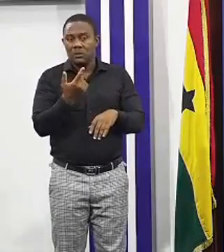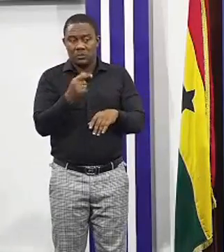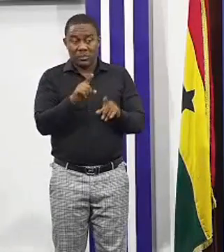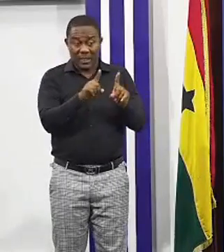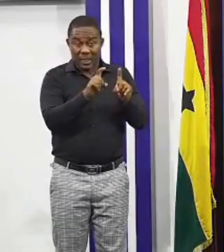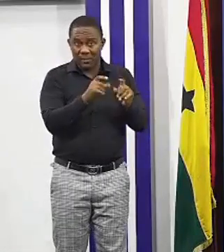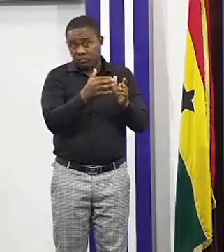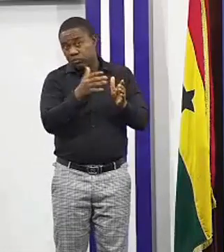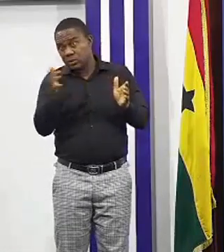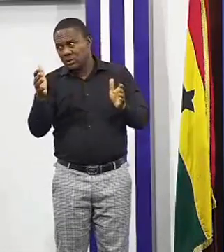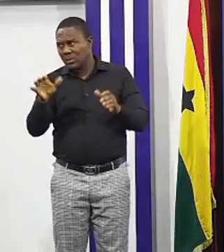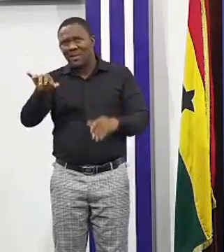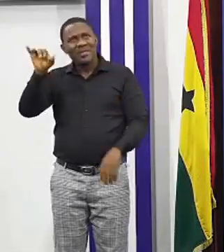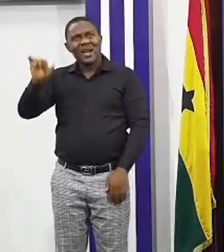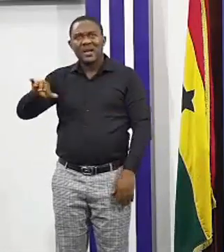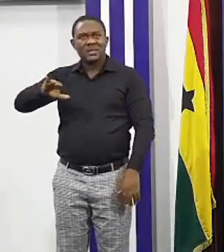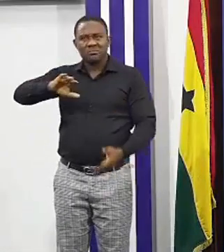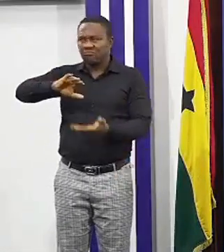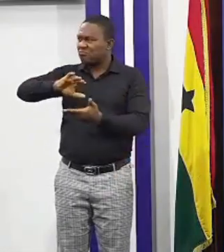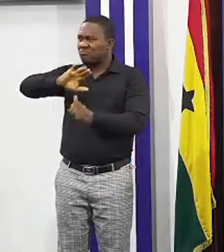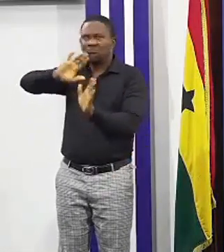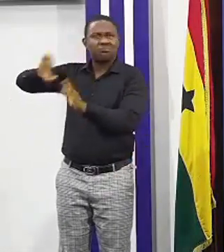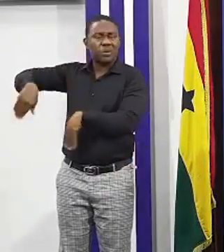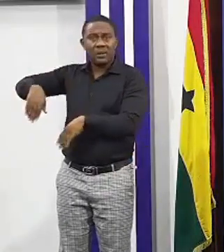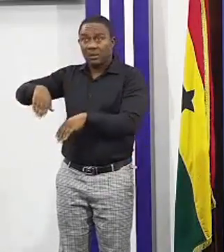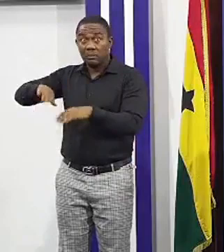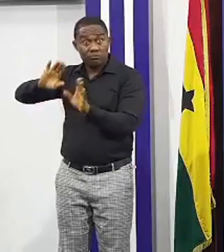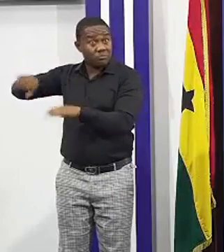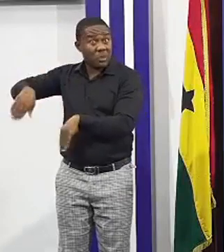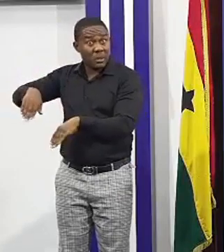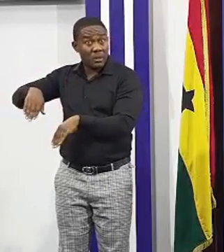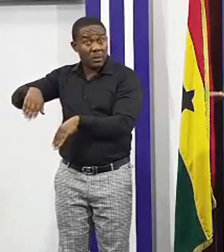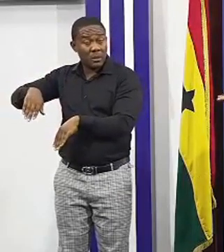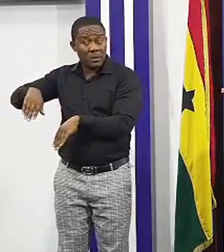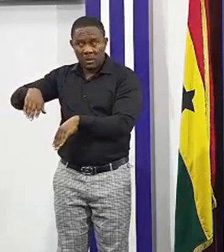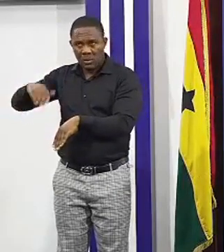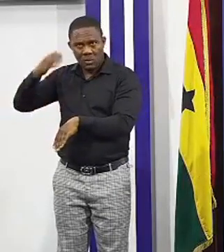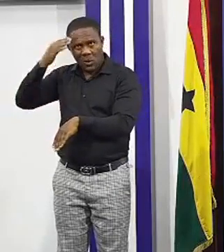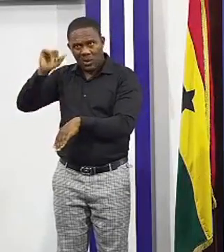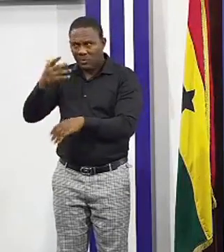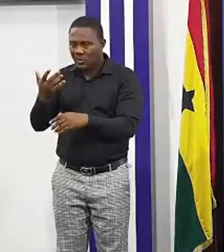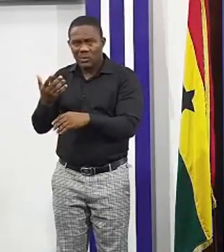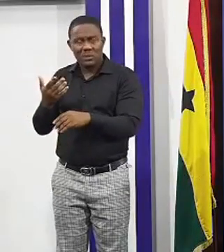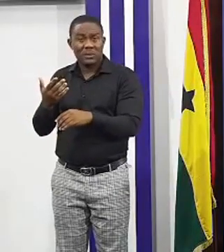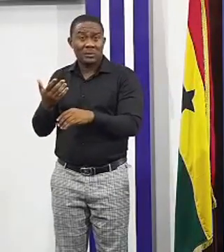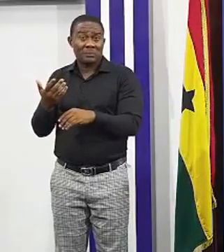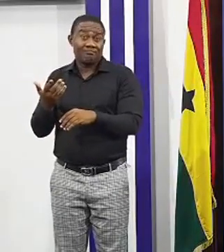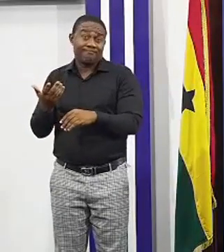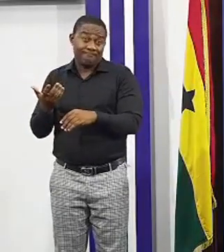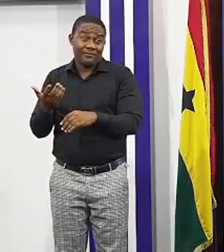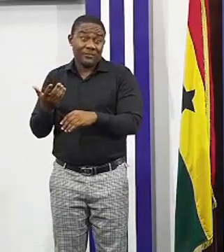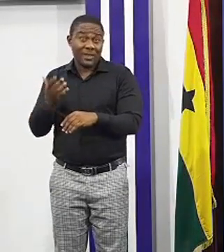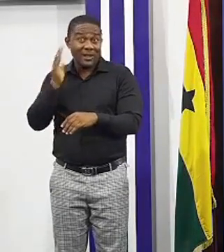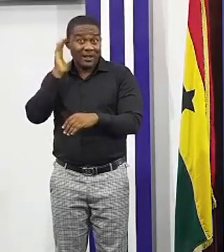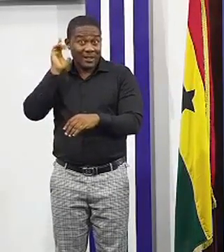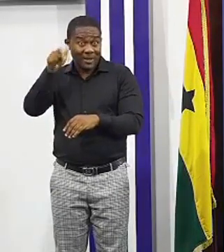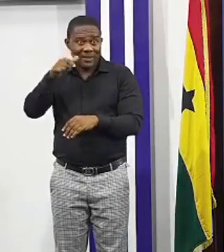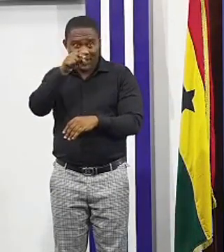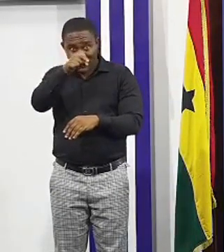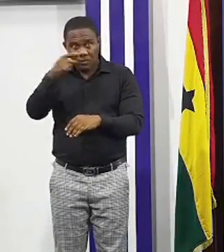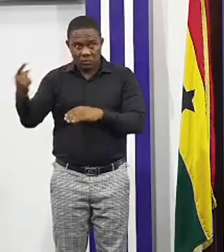capacity, should be thrown away, should be discounted, that therefore numbers are duplicated? Prof, we'll need you to help us